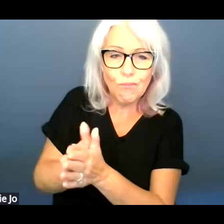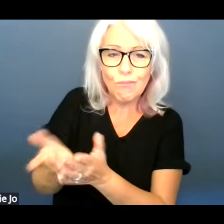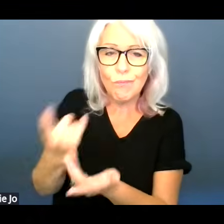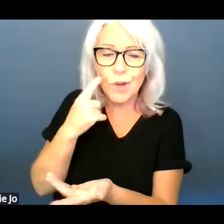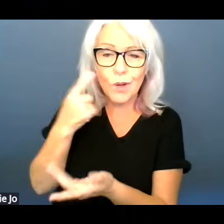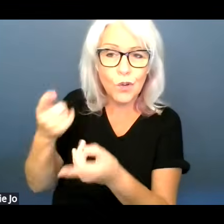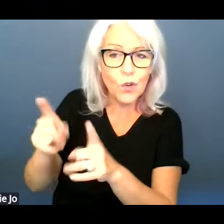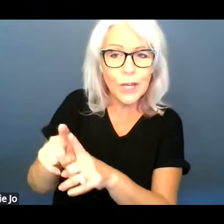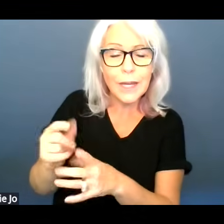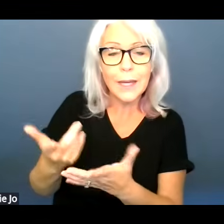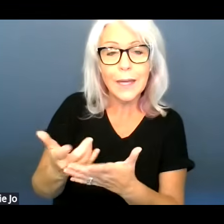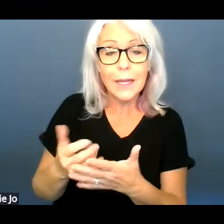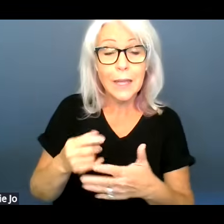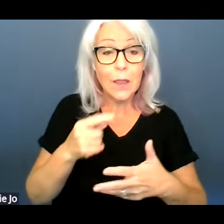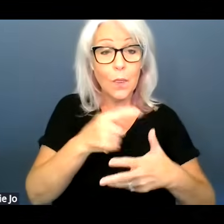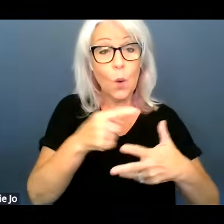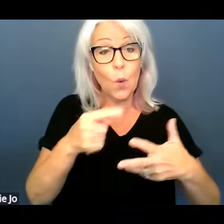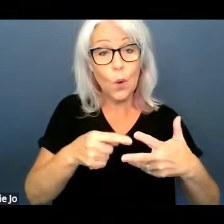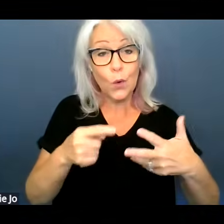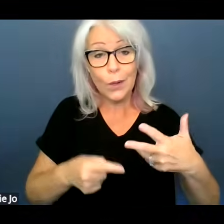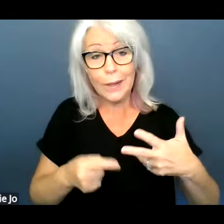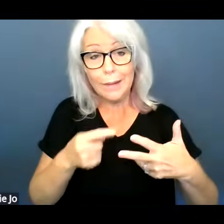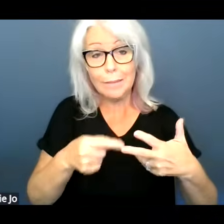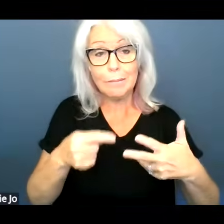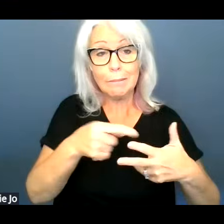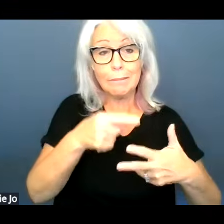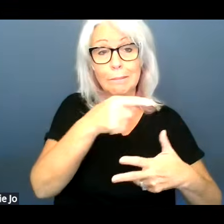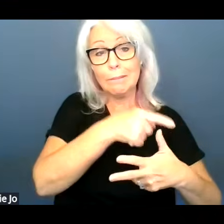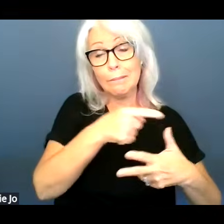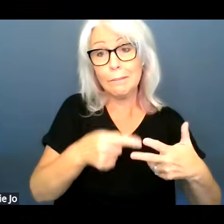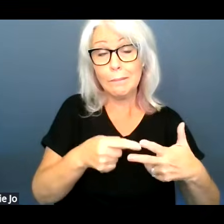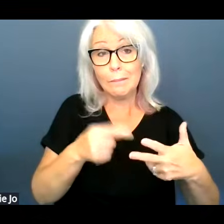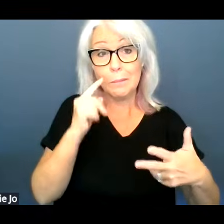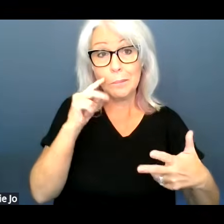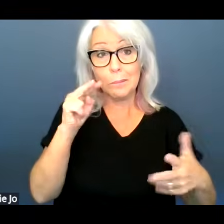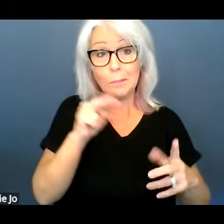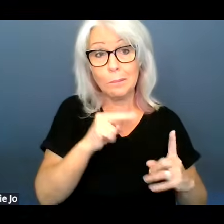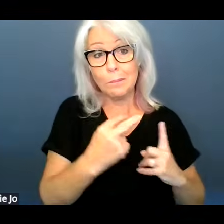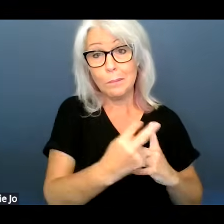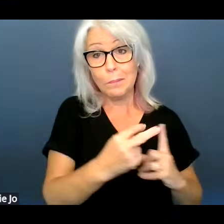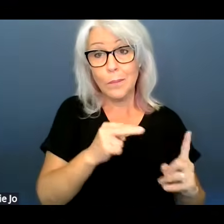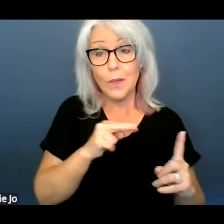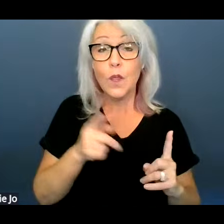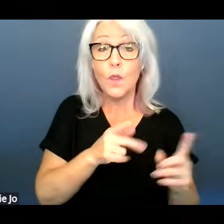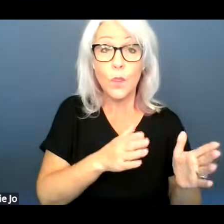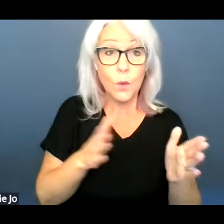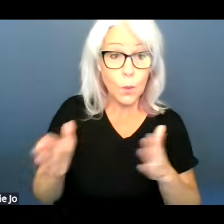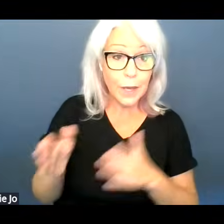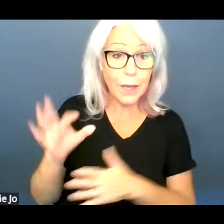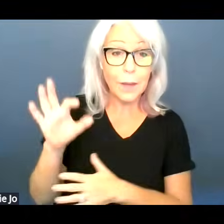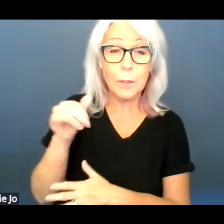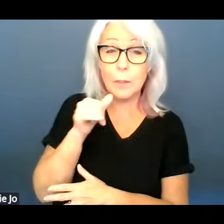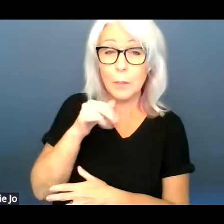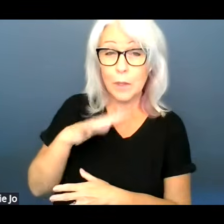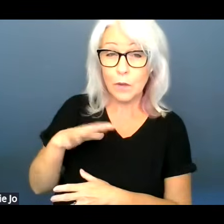just from the ordering standpoint, the way that Ms. Flower and her team have the ordering switched.